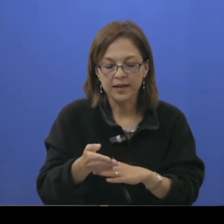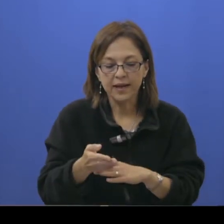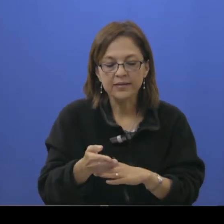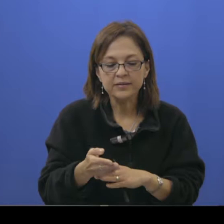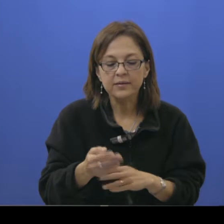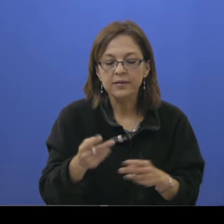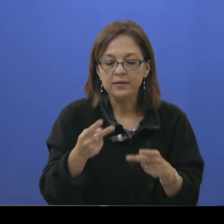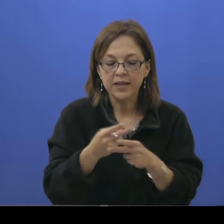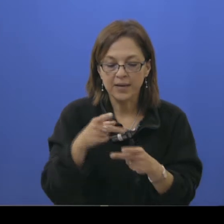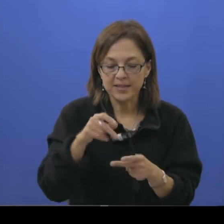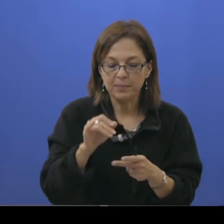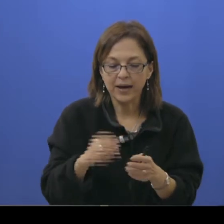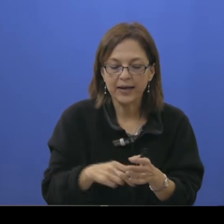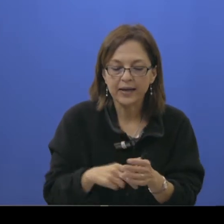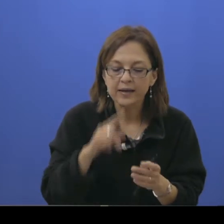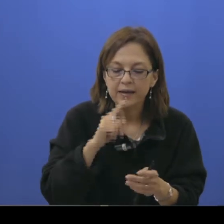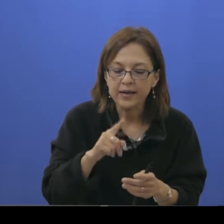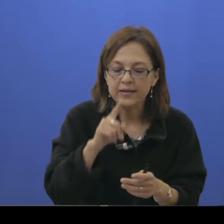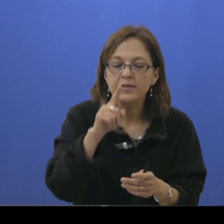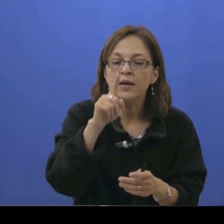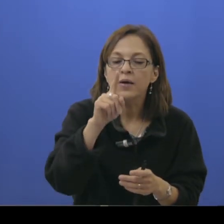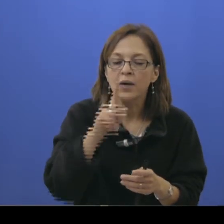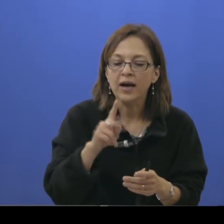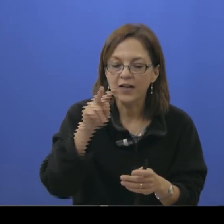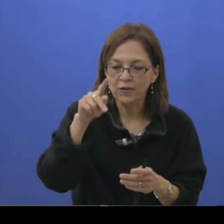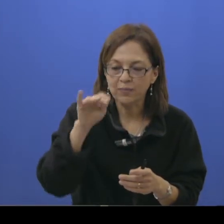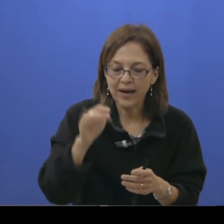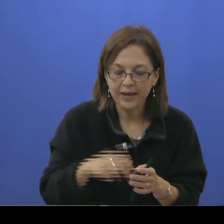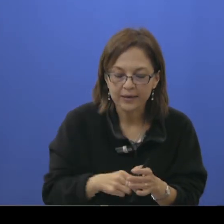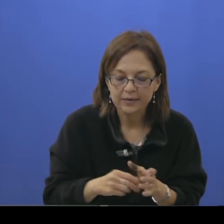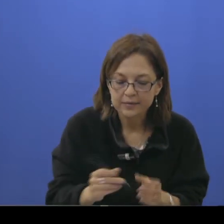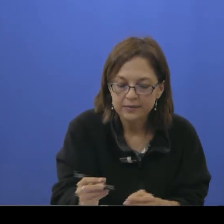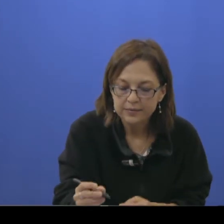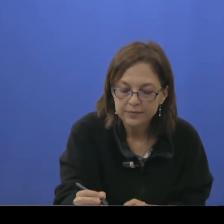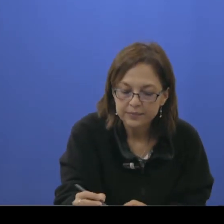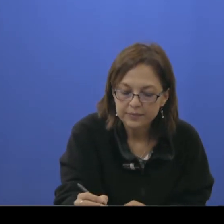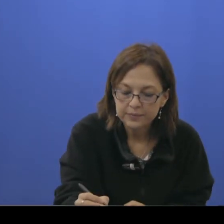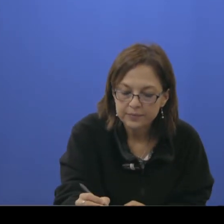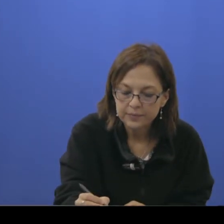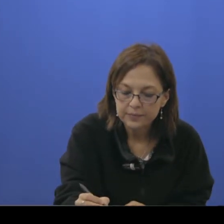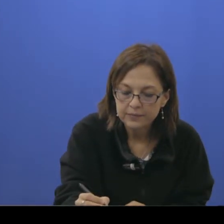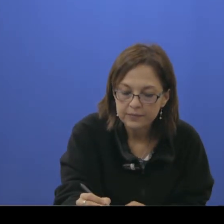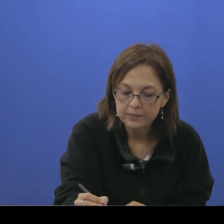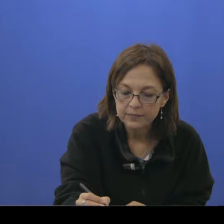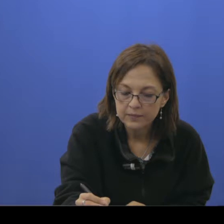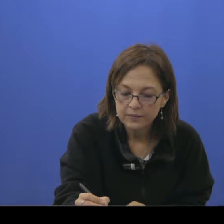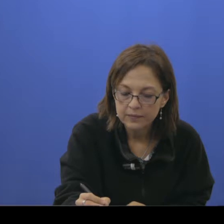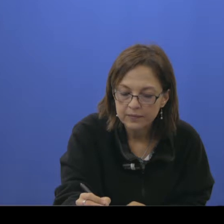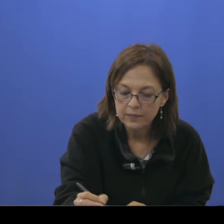The next times pi is 1/2 of pi.